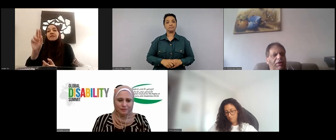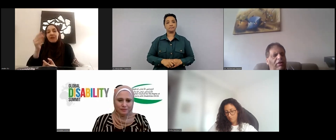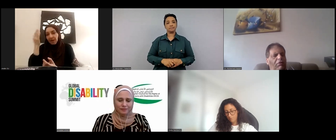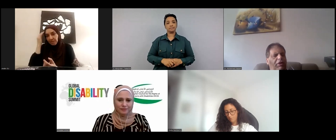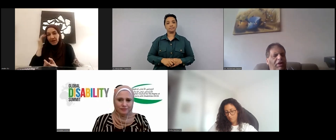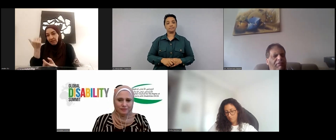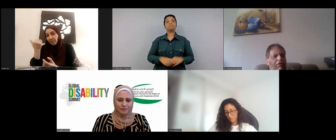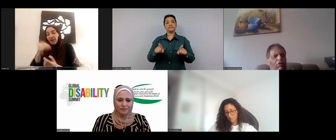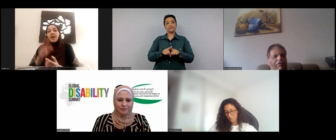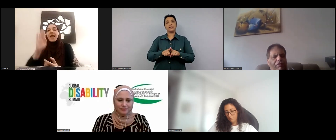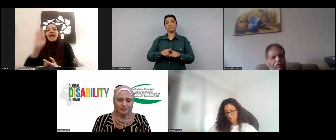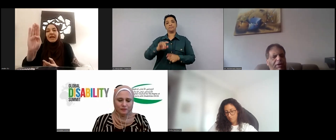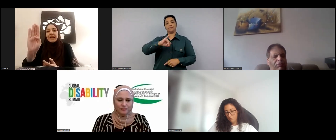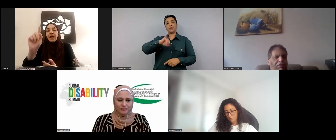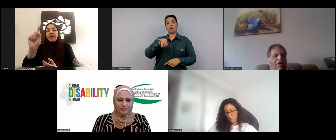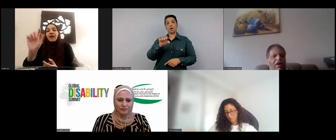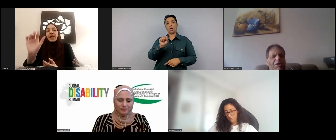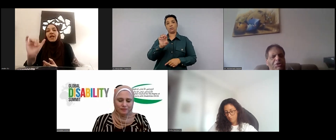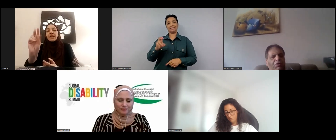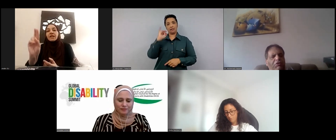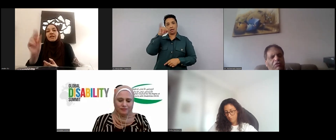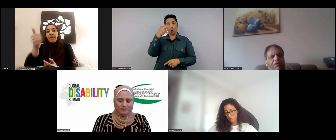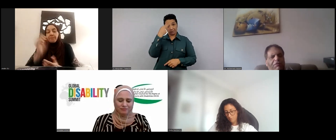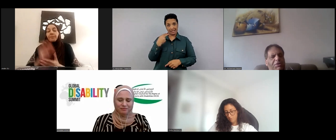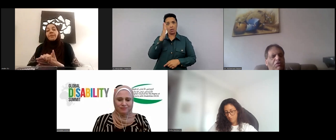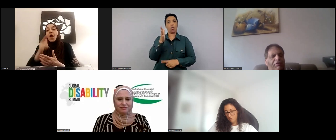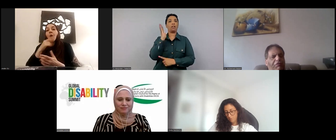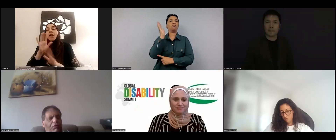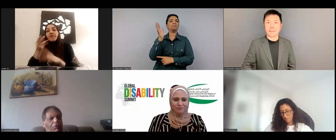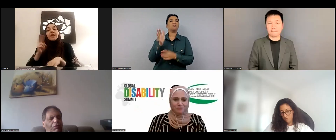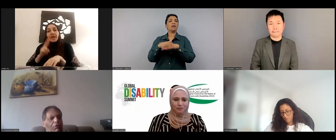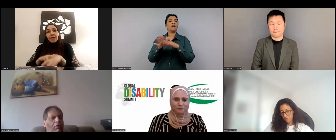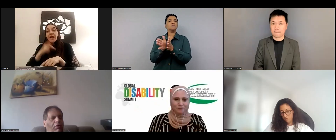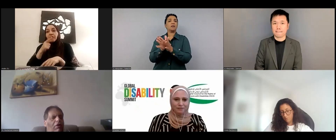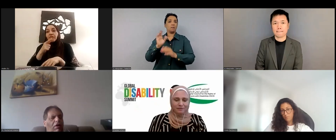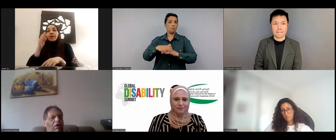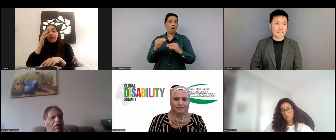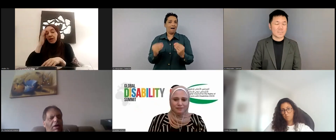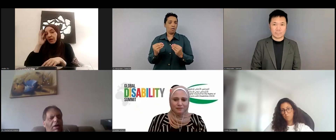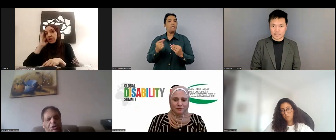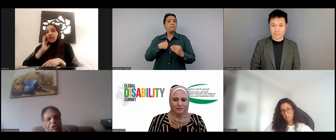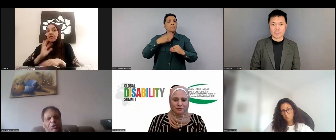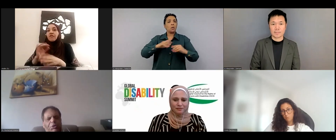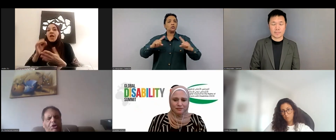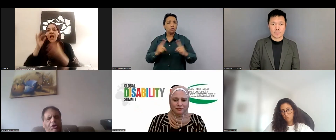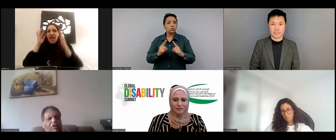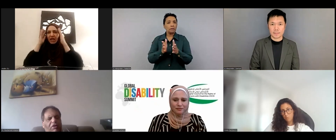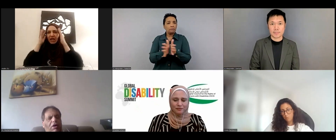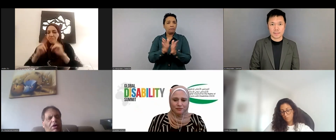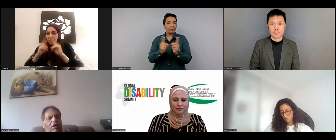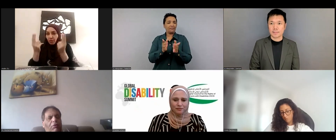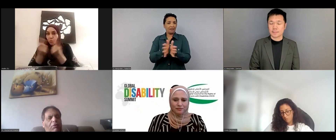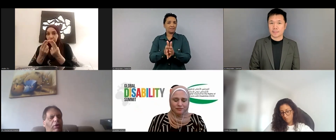Jose will give overview about it. I just wanted to give this overview about the GDS to make sure that we